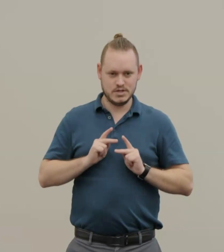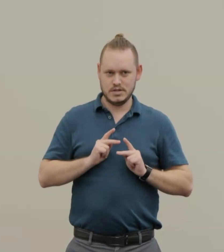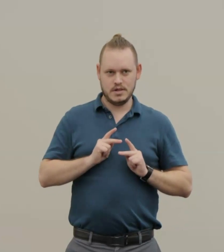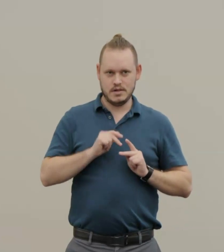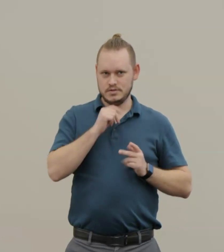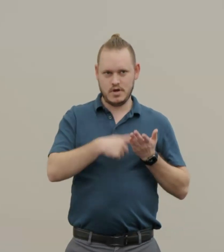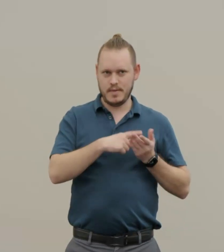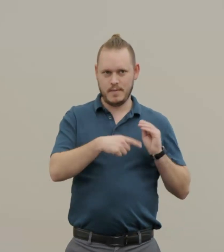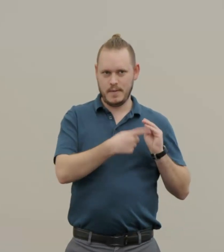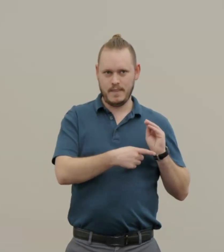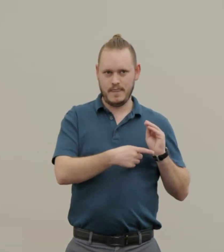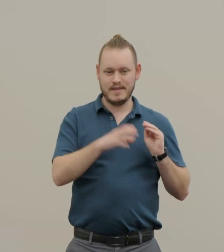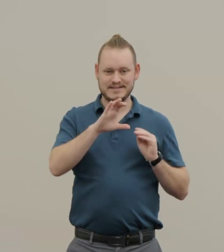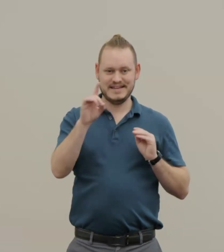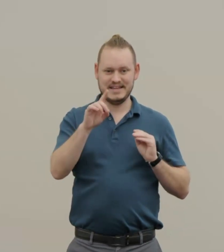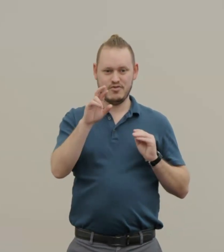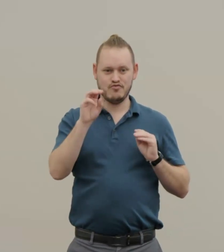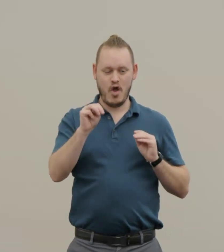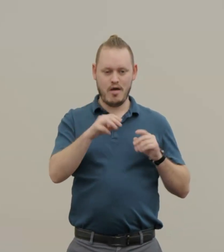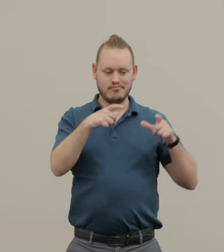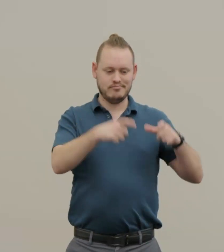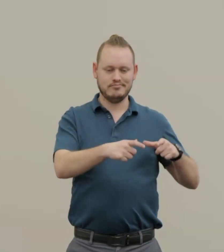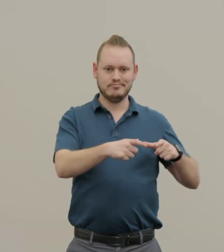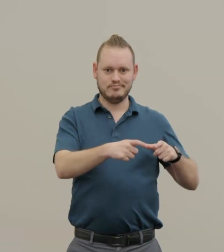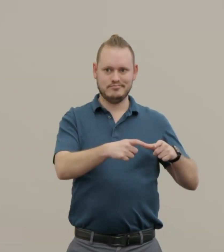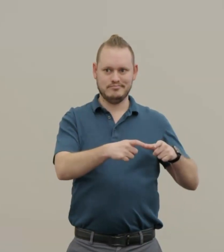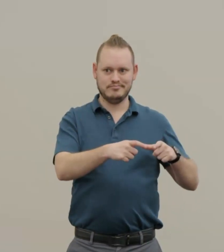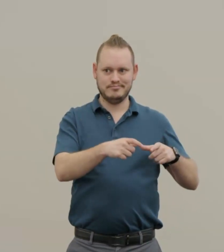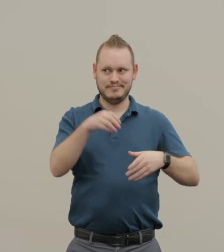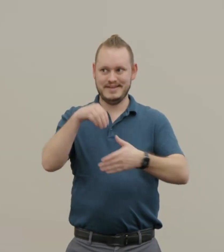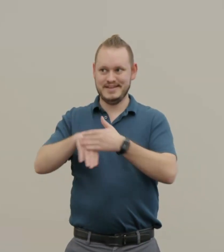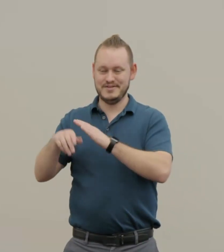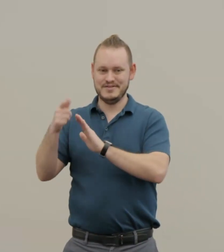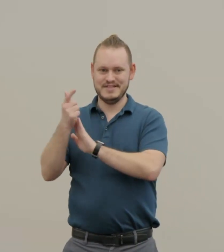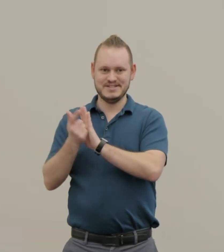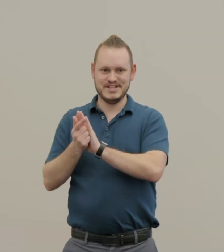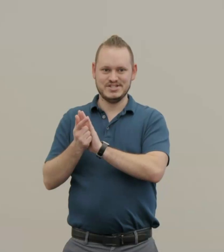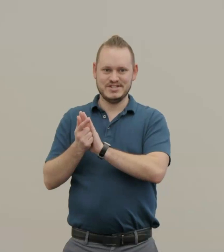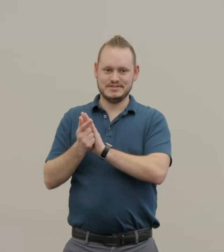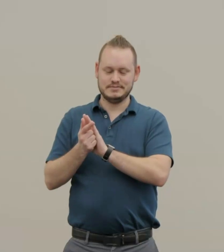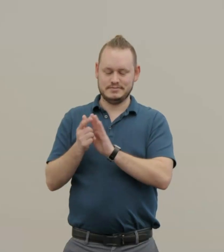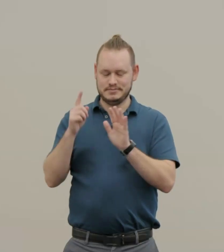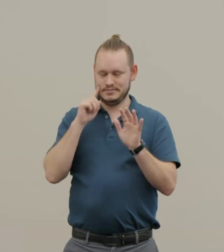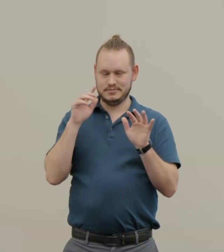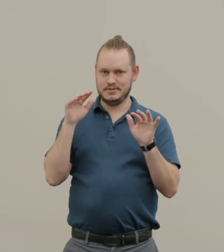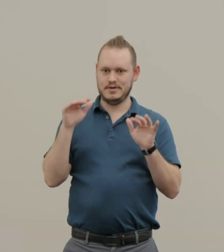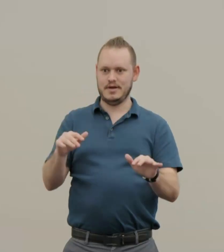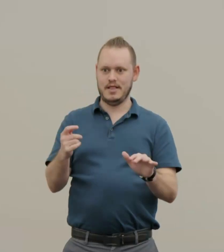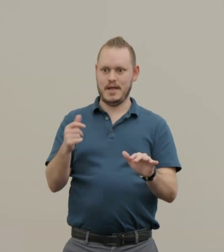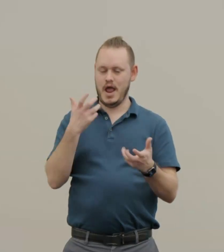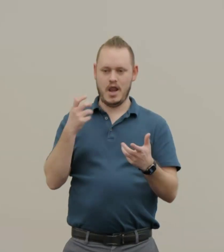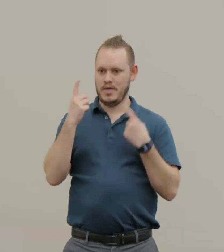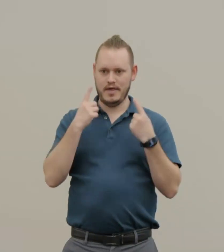one. Because anytime CD-ROM makes it into legislation, I'm kind of like, I black out a little bit. I don't want to think about it.